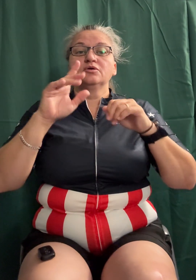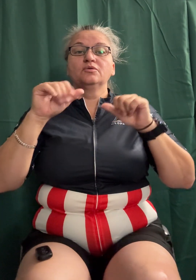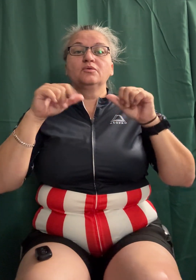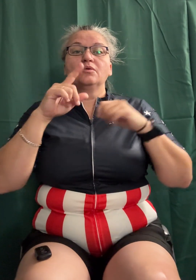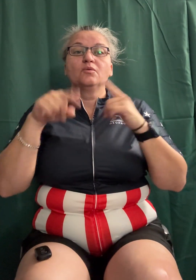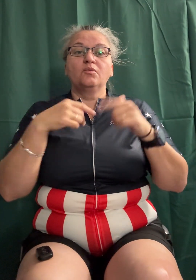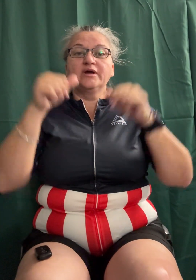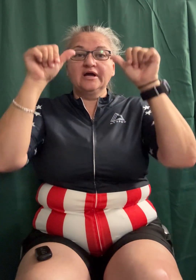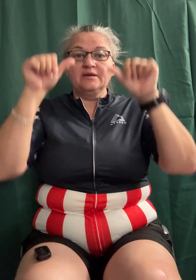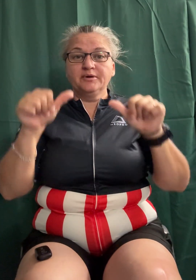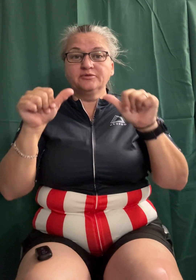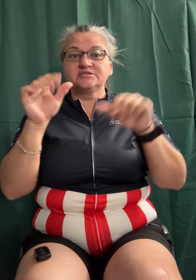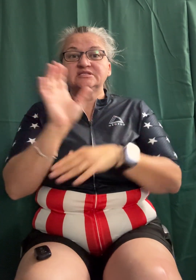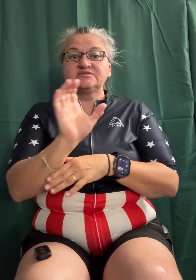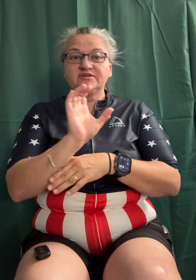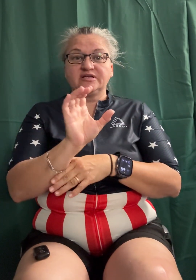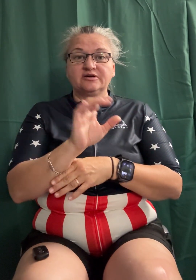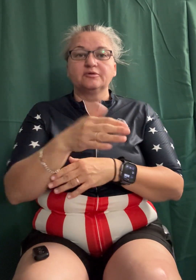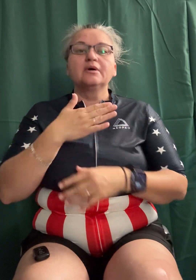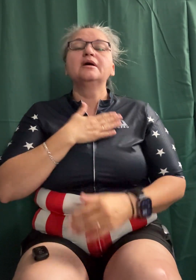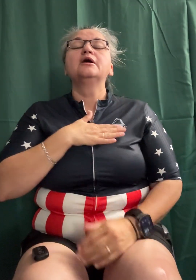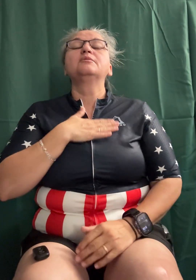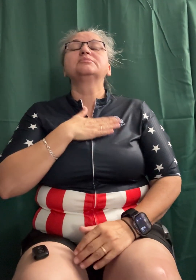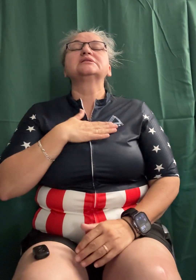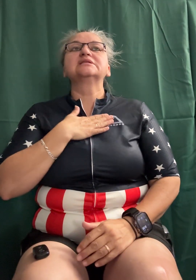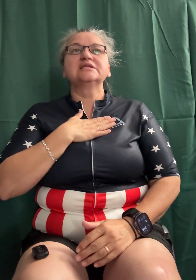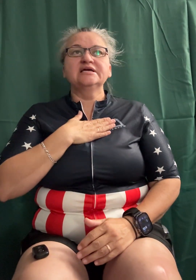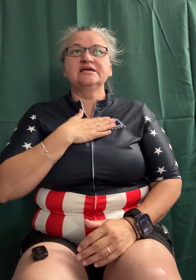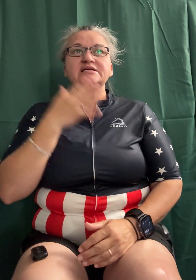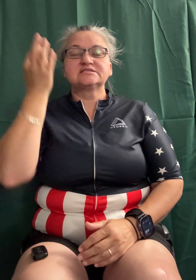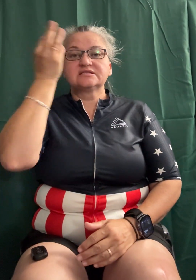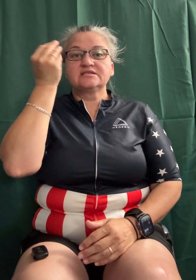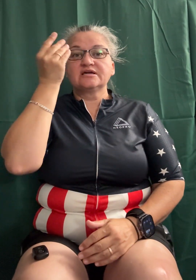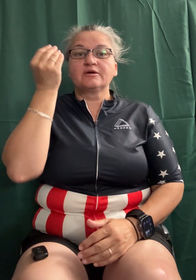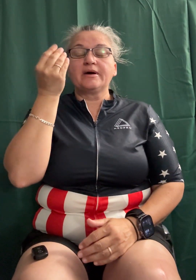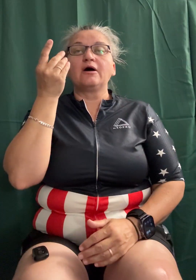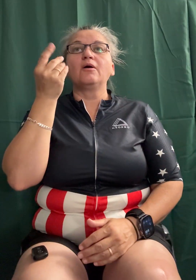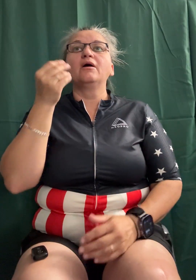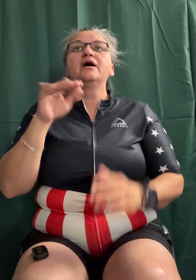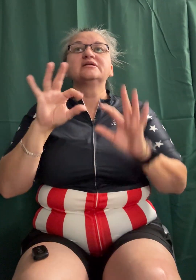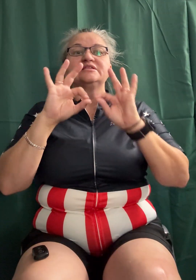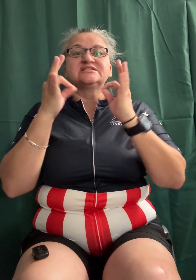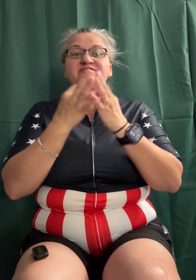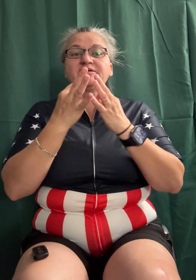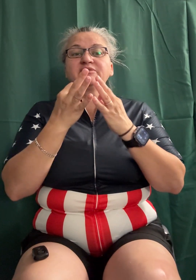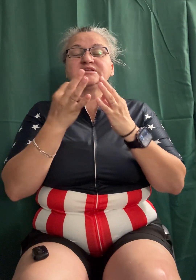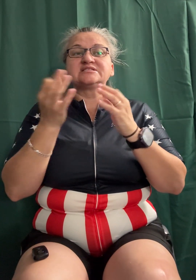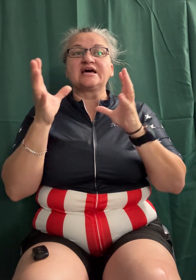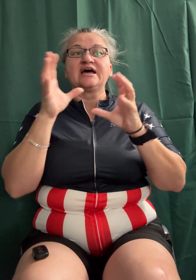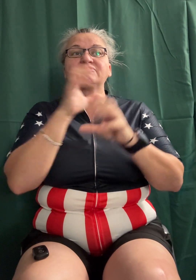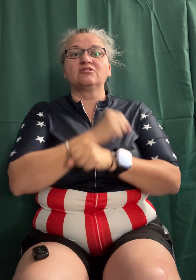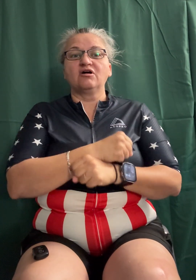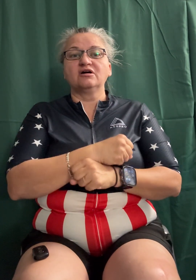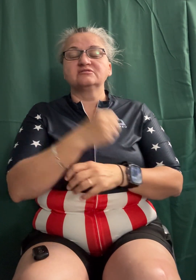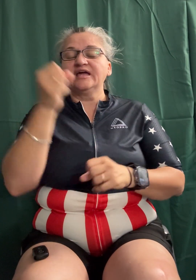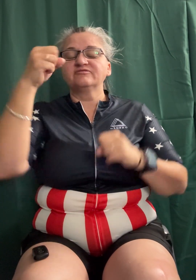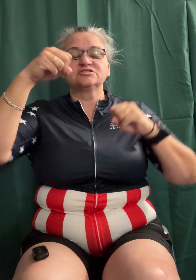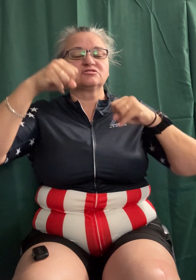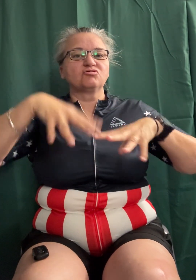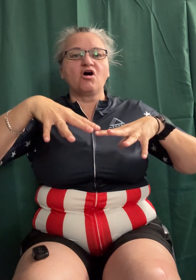So when I post this video, please think about these families that have they have just